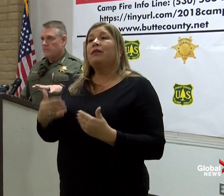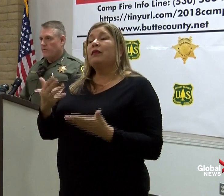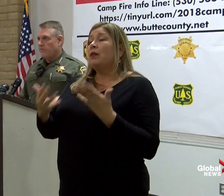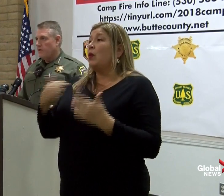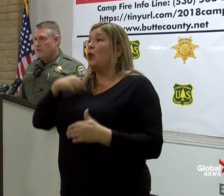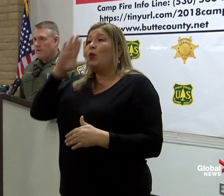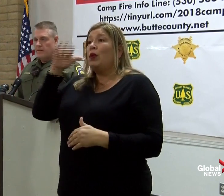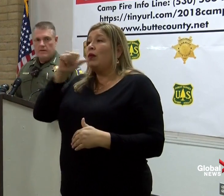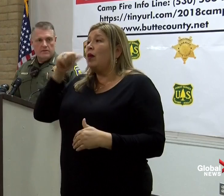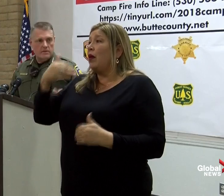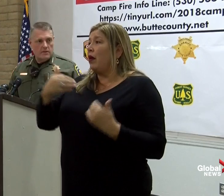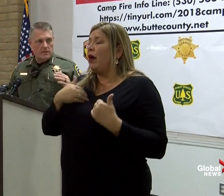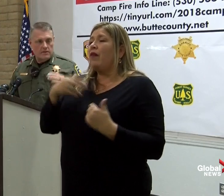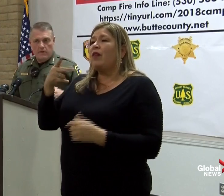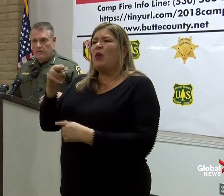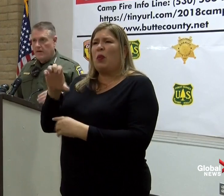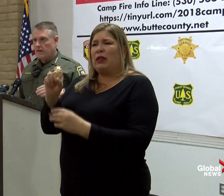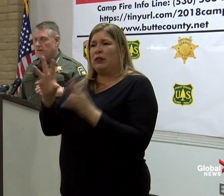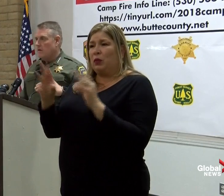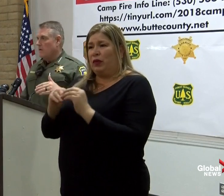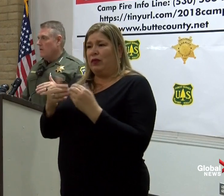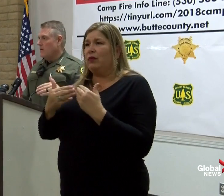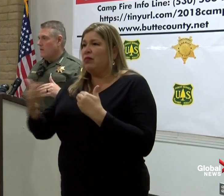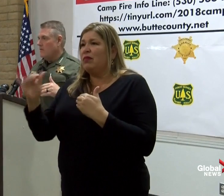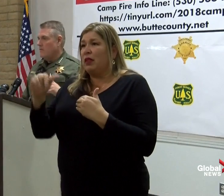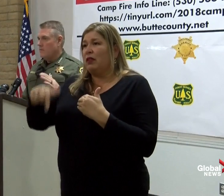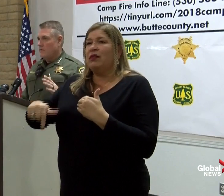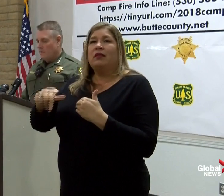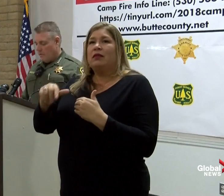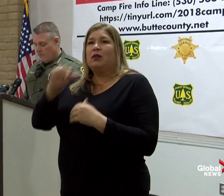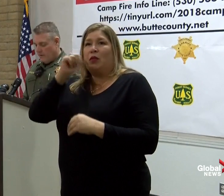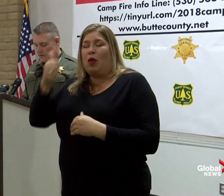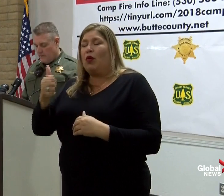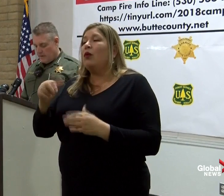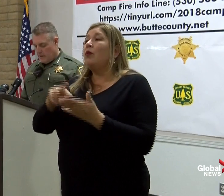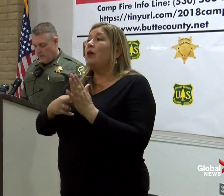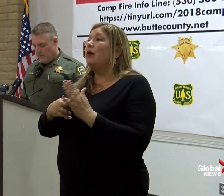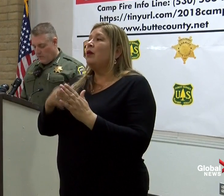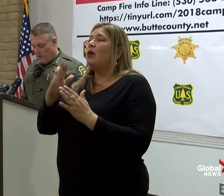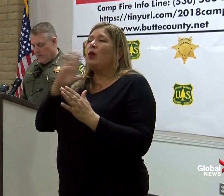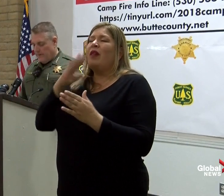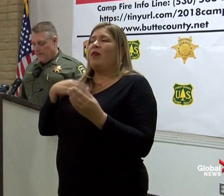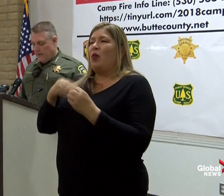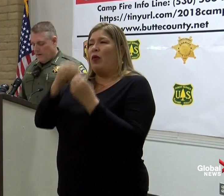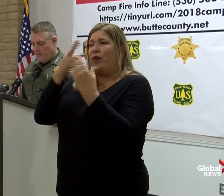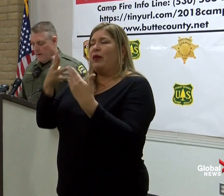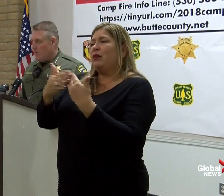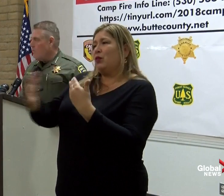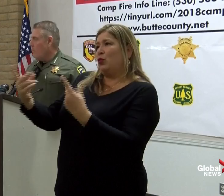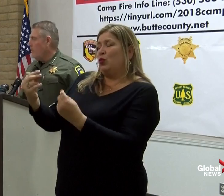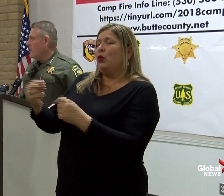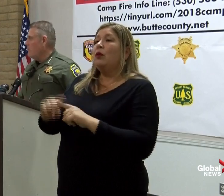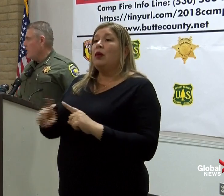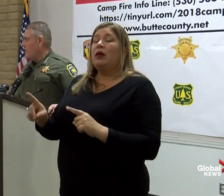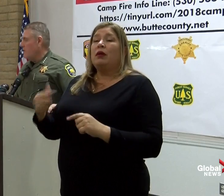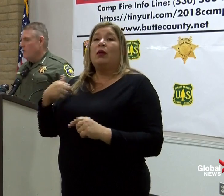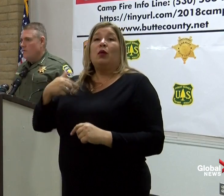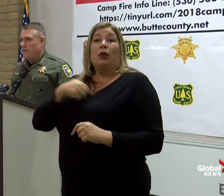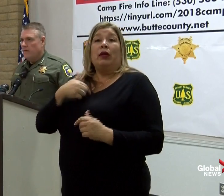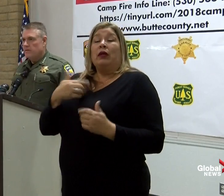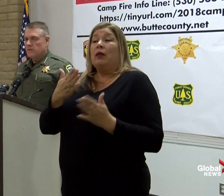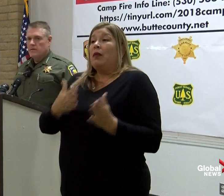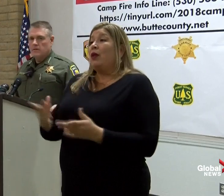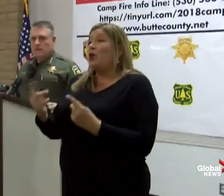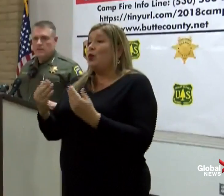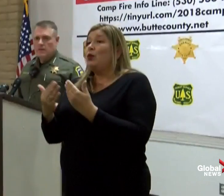a press briefing like this tomorrow night. You'll get more information about that going forward. But what we plan to